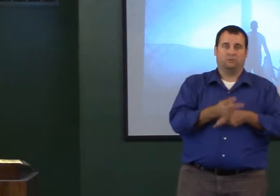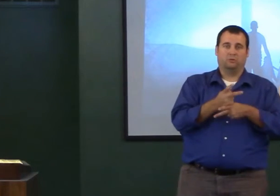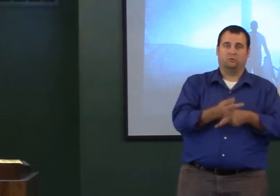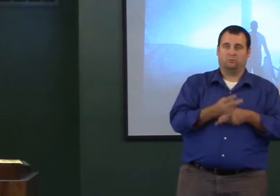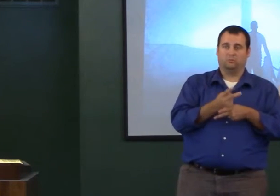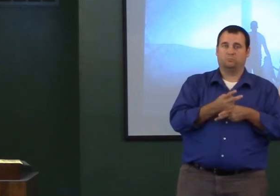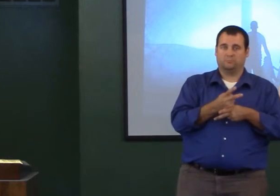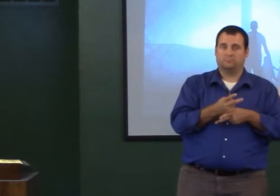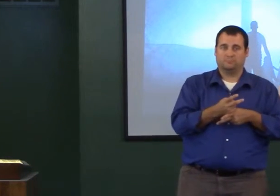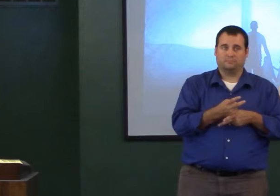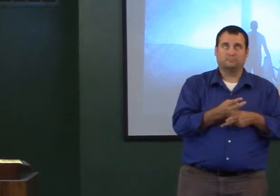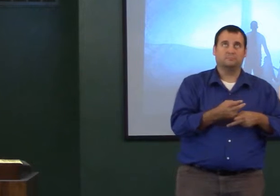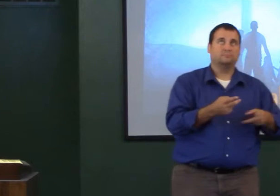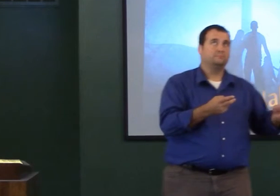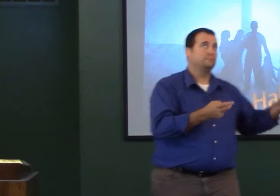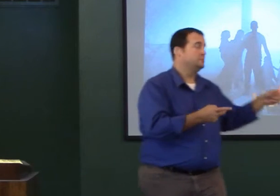be careful.